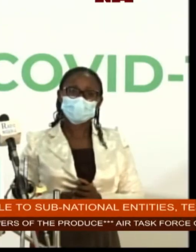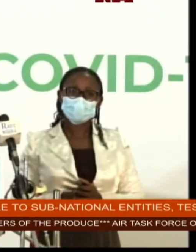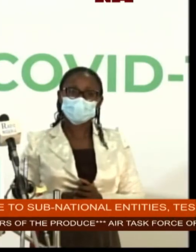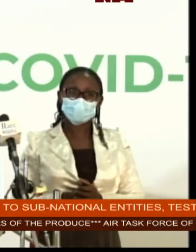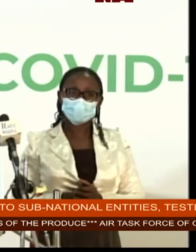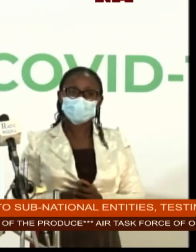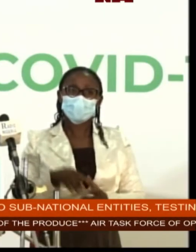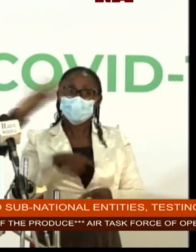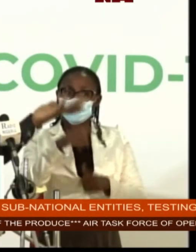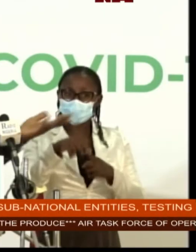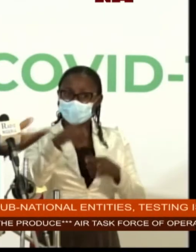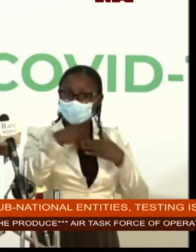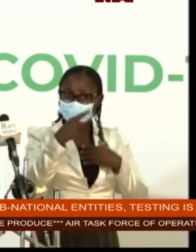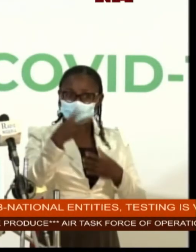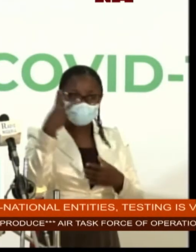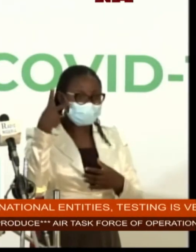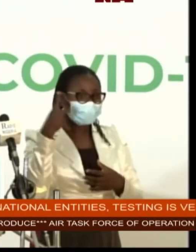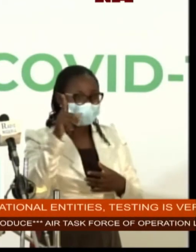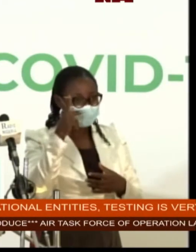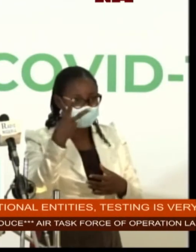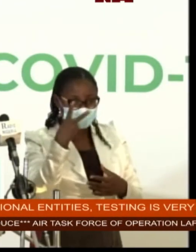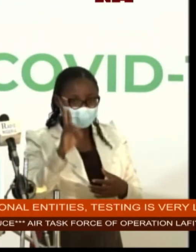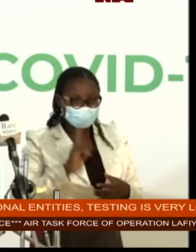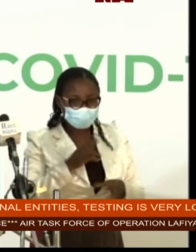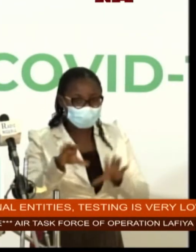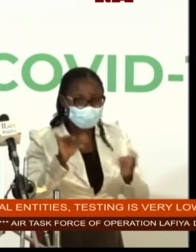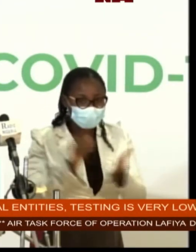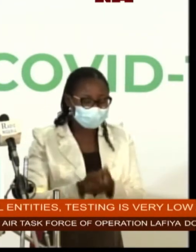when did we implement that? Several months ago.